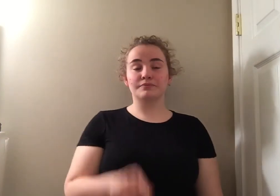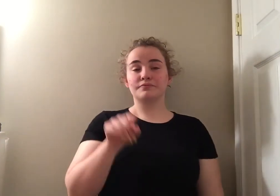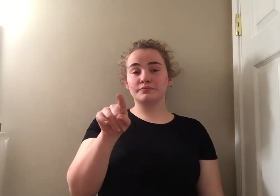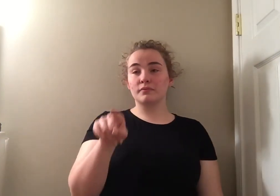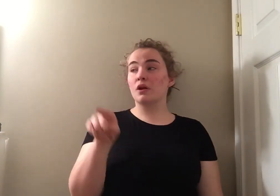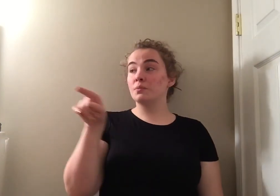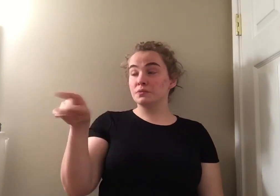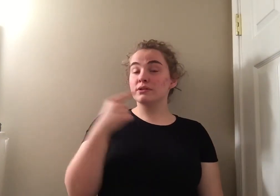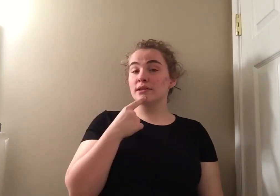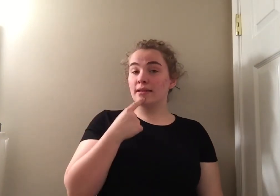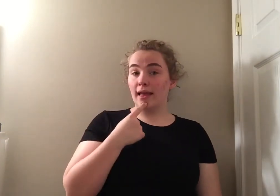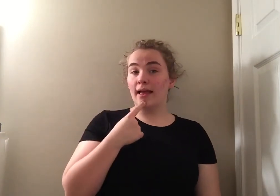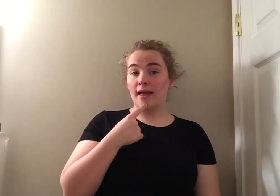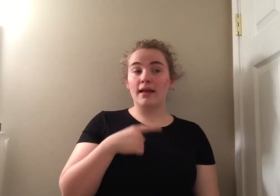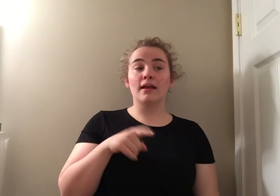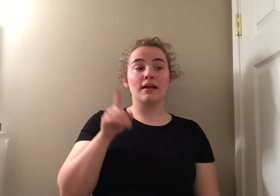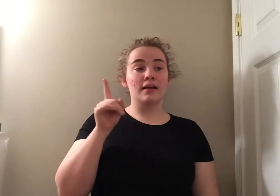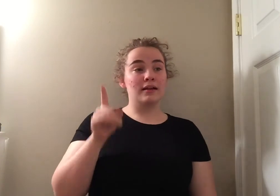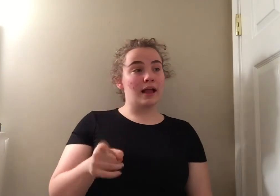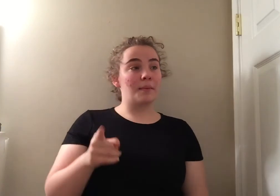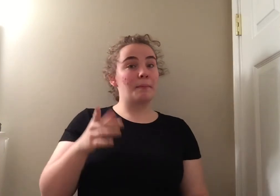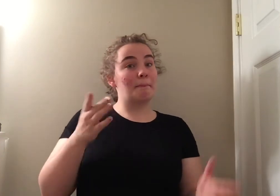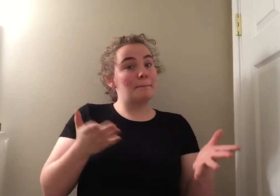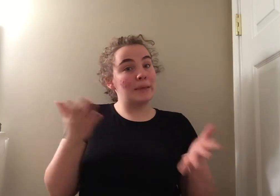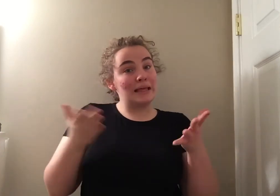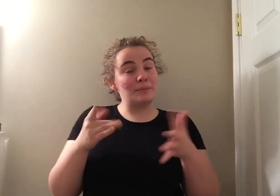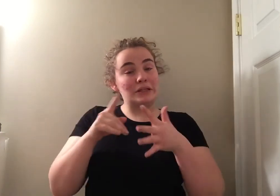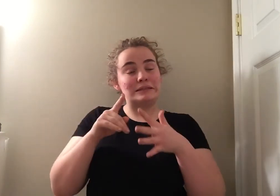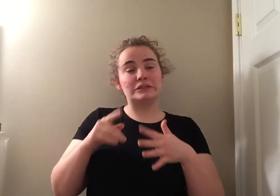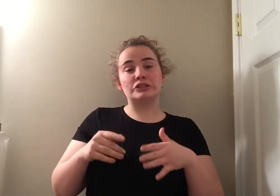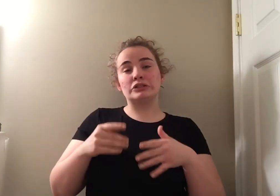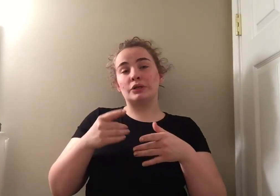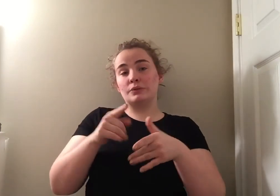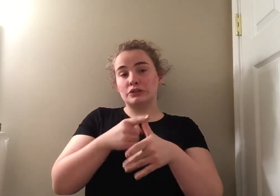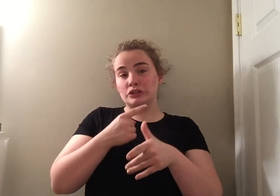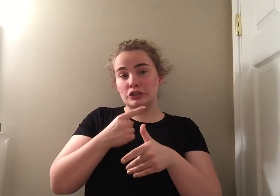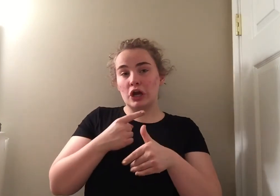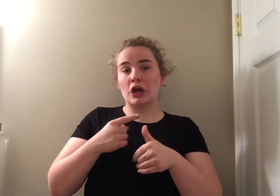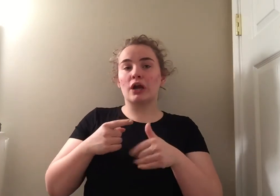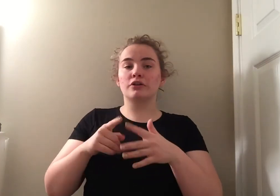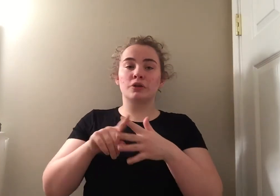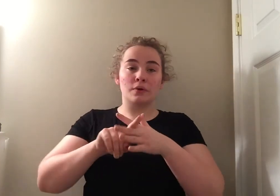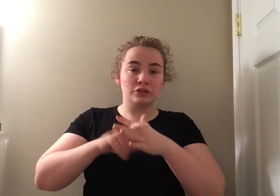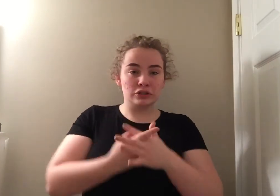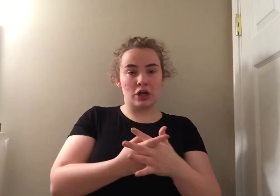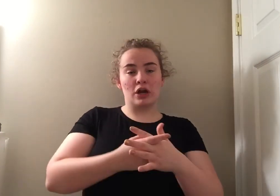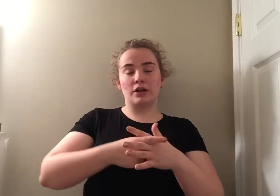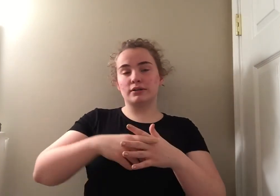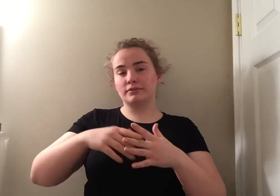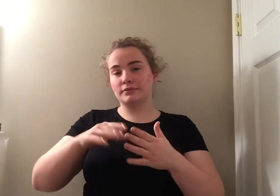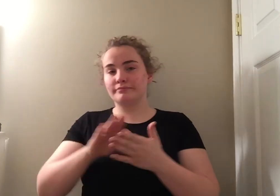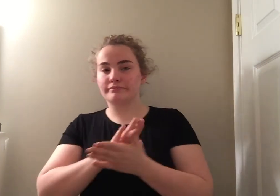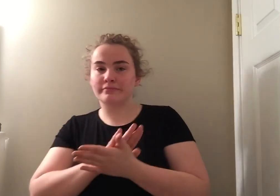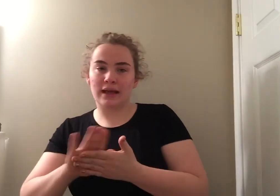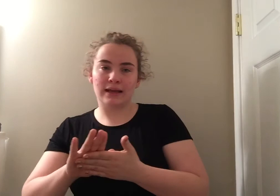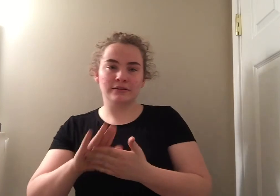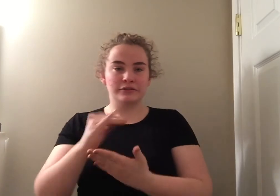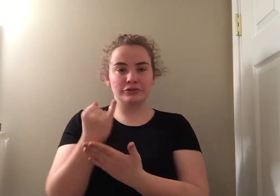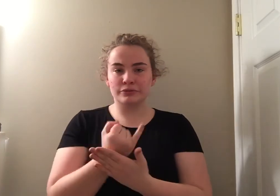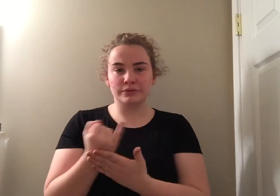being nice to him if they start giving her things. We call that bribing. When you give someone something in order to get something